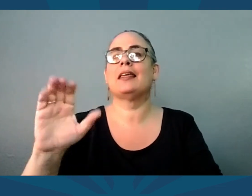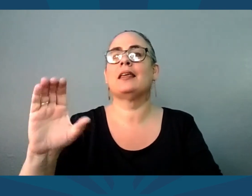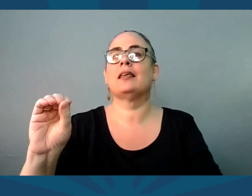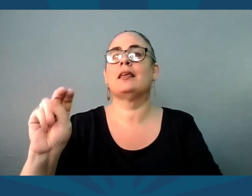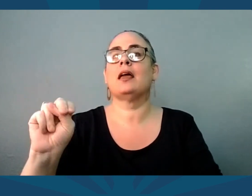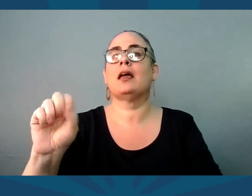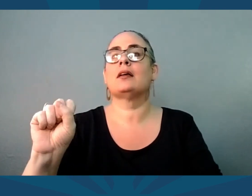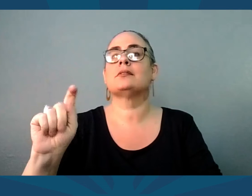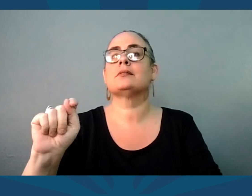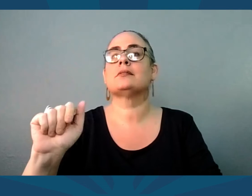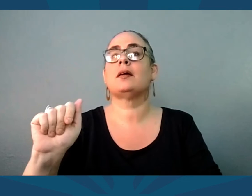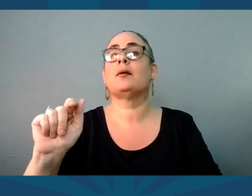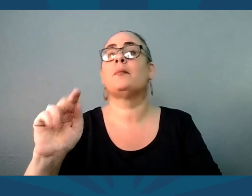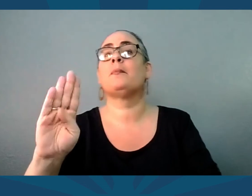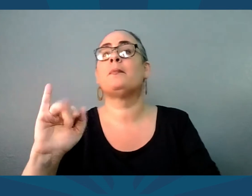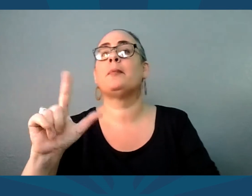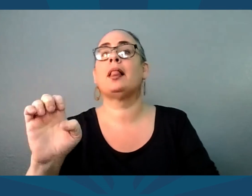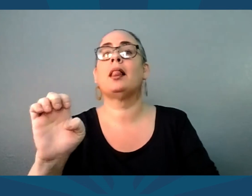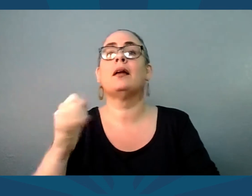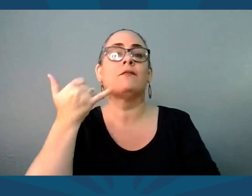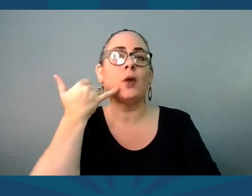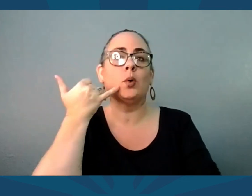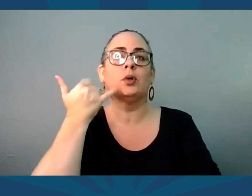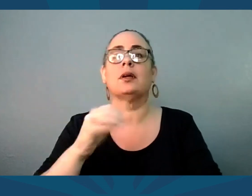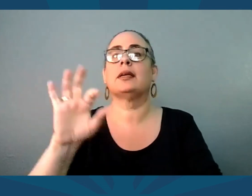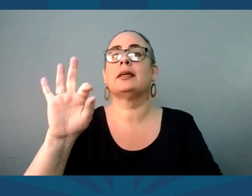Lynn A. Constable,